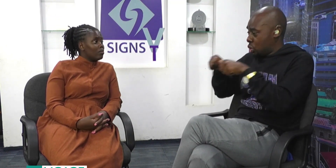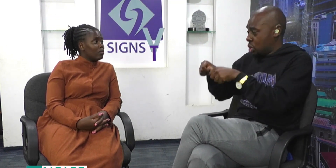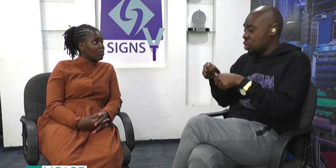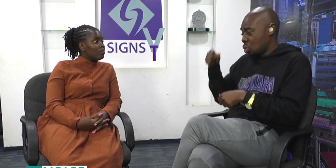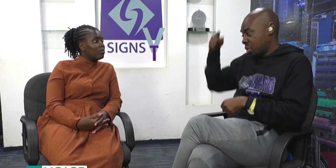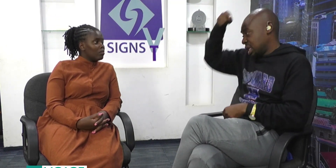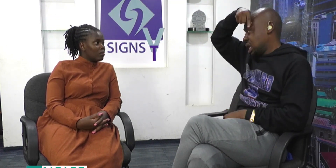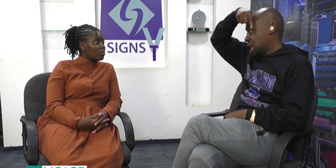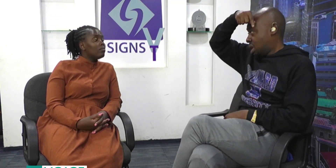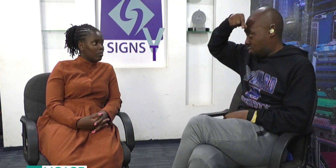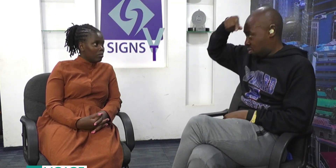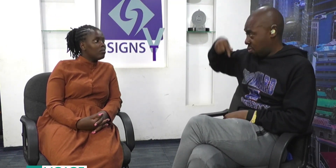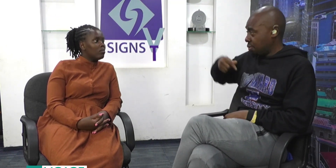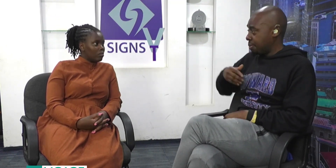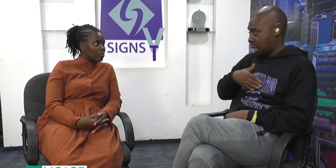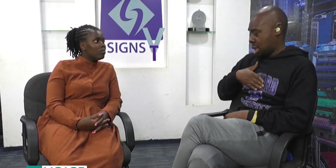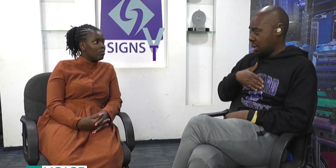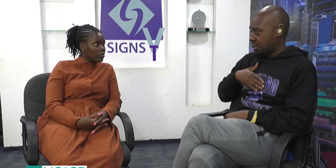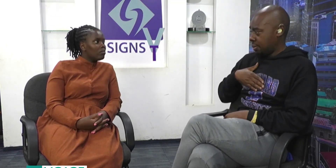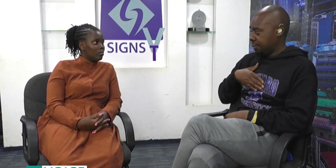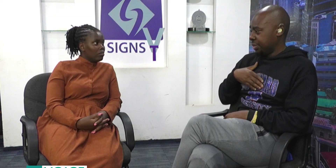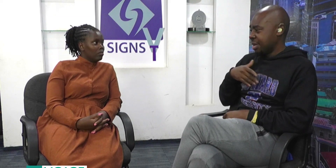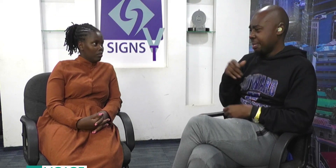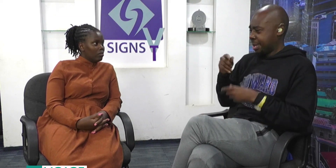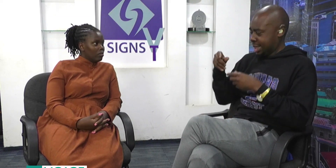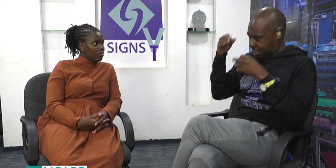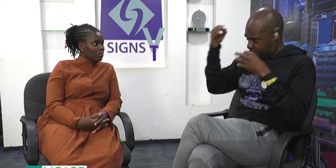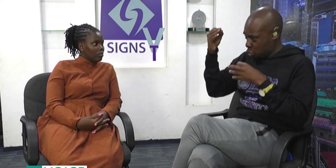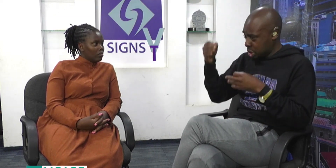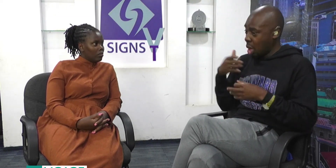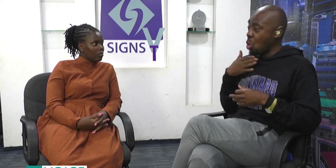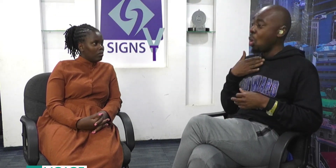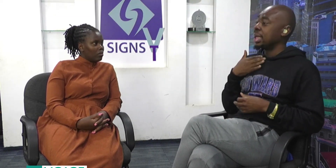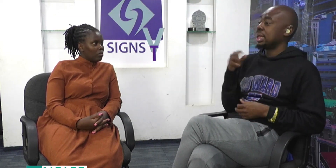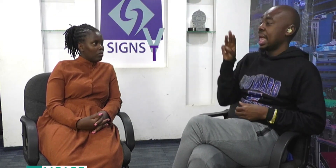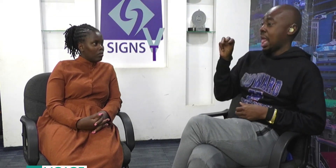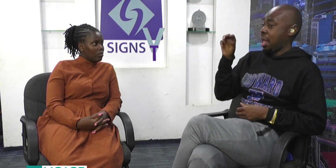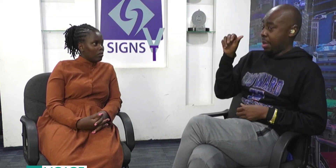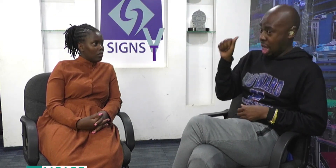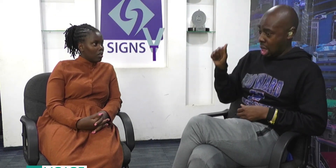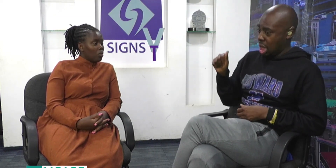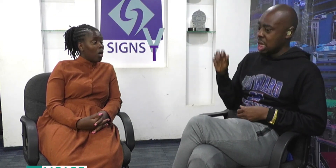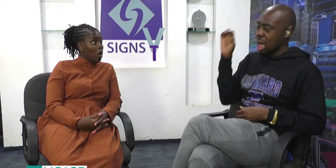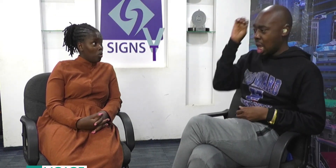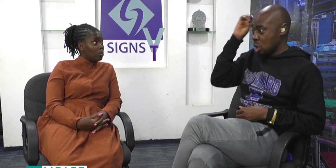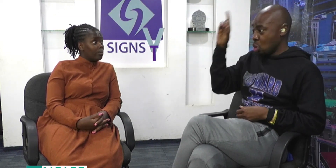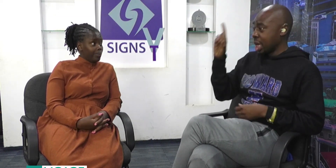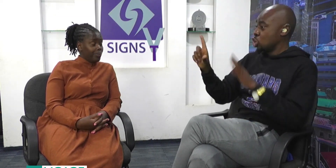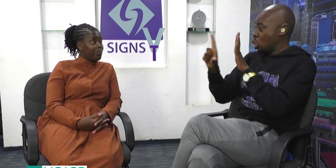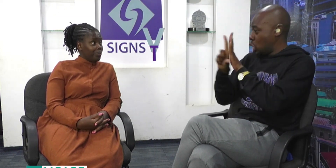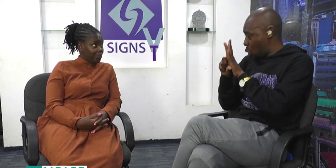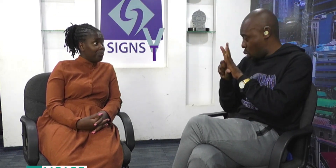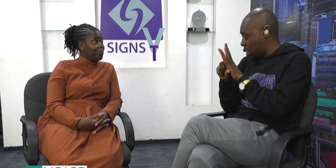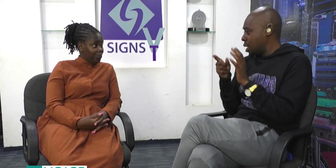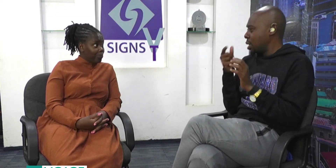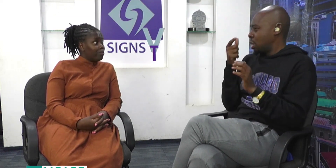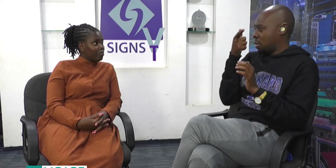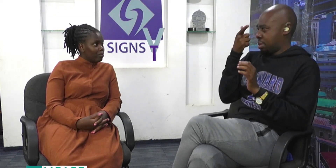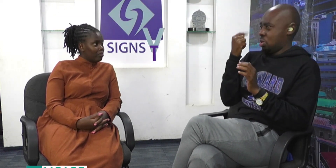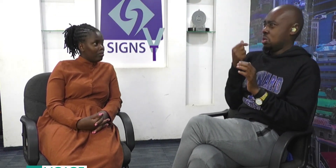And also, they also think that because I'm deaf, I've only done a diploma, I've not done a degree. But for me, I've done a degree. And